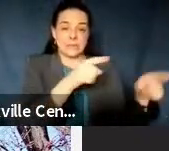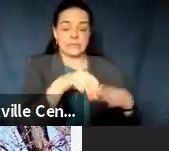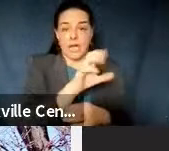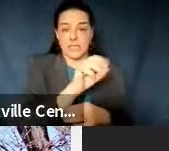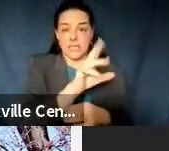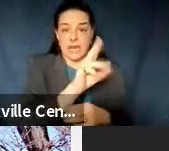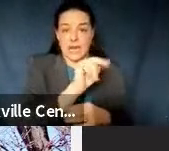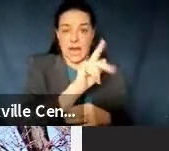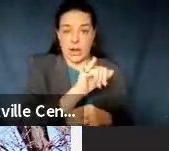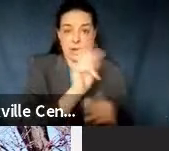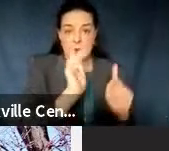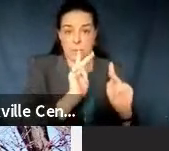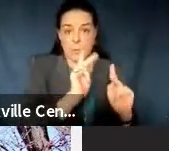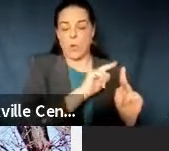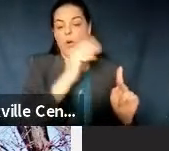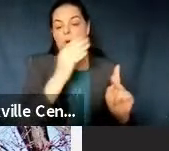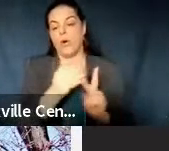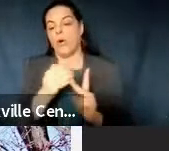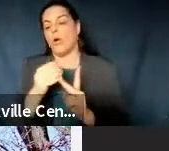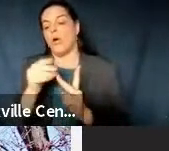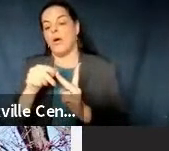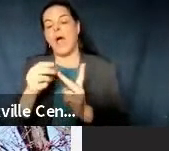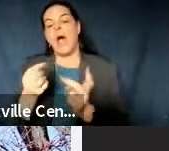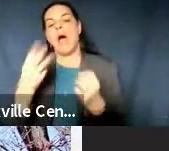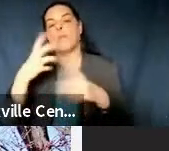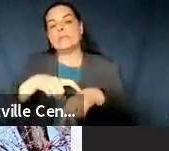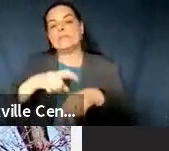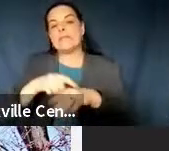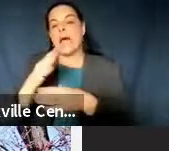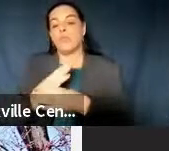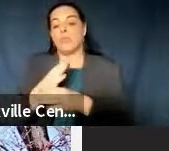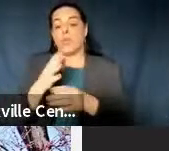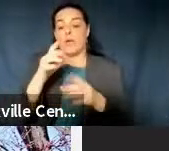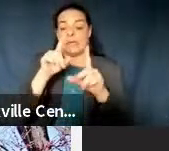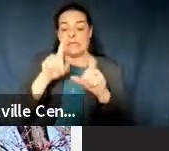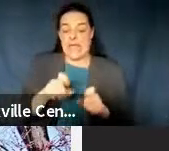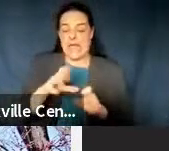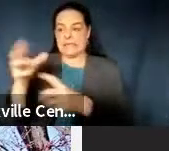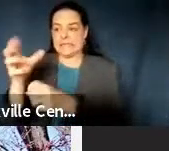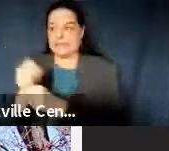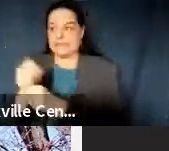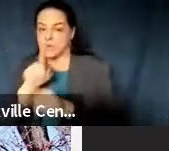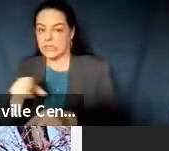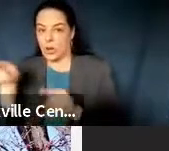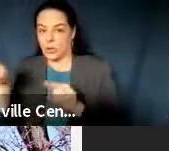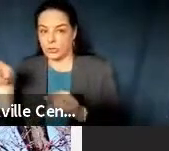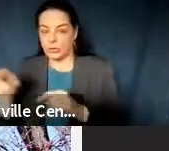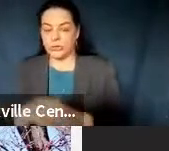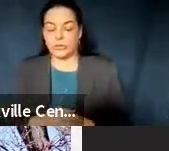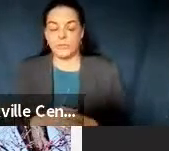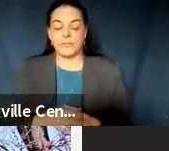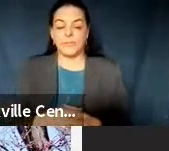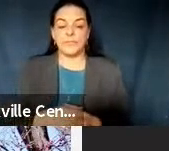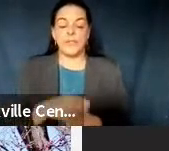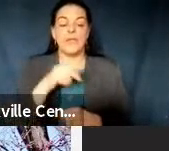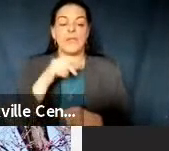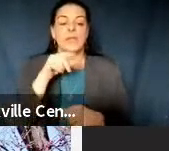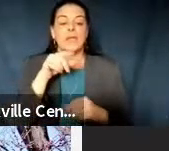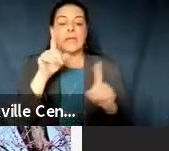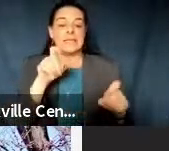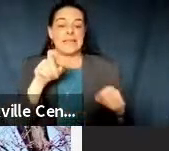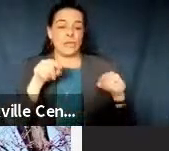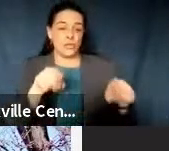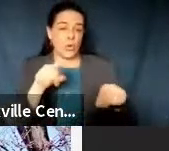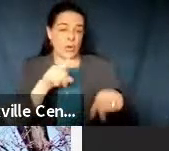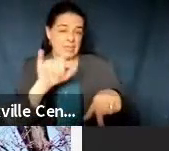residents, and another for average time between specimen collection and lab report data. Regarding testing, over this time period,